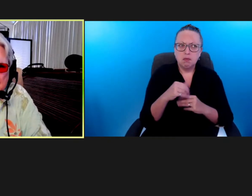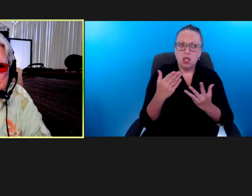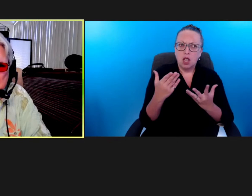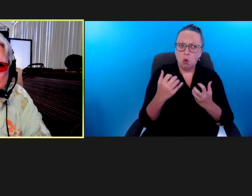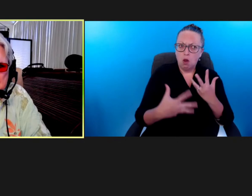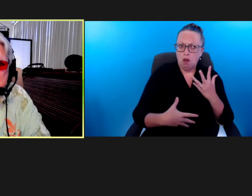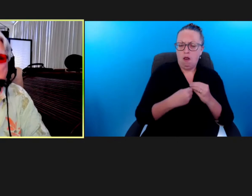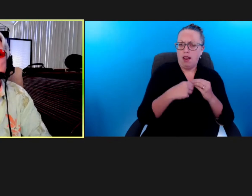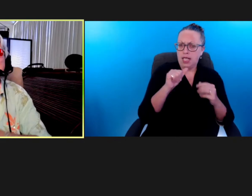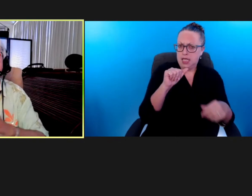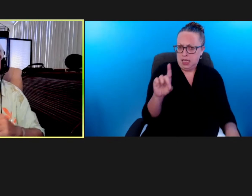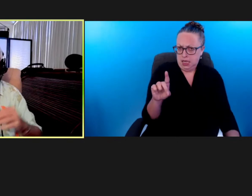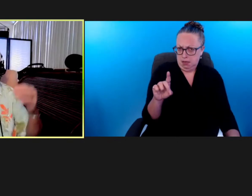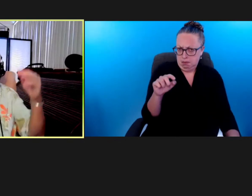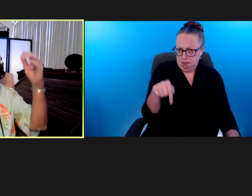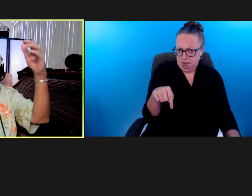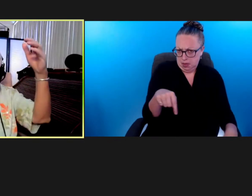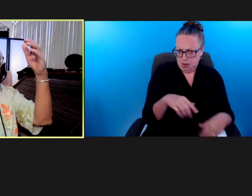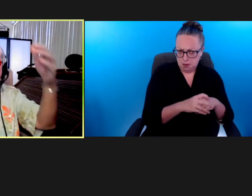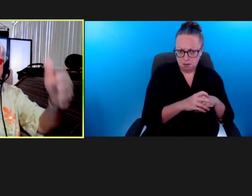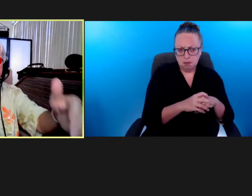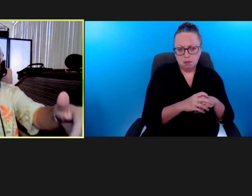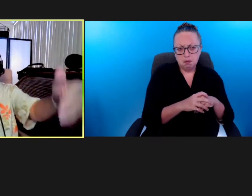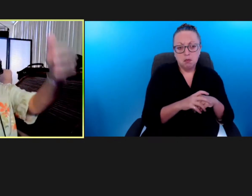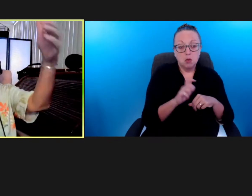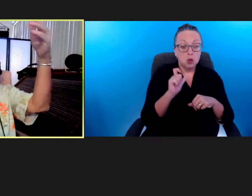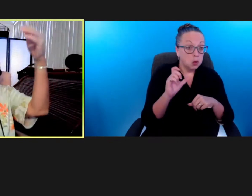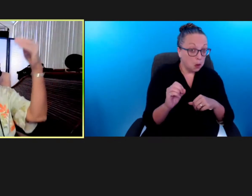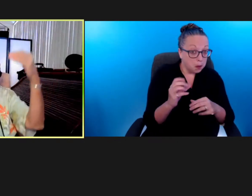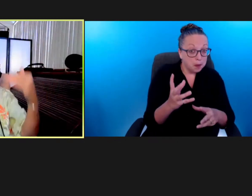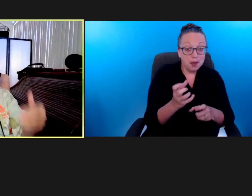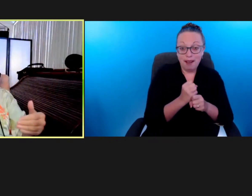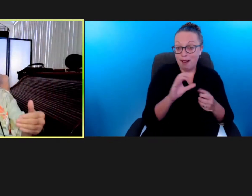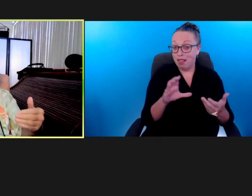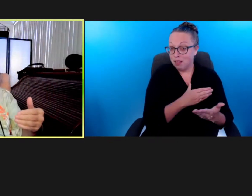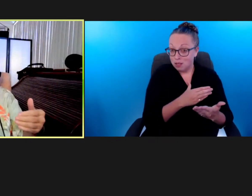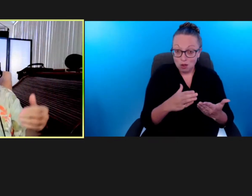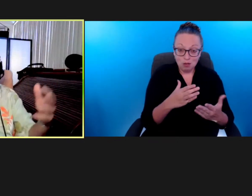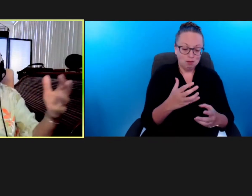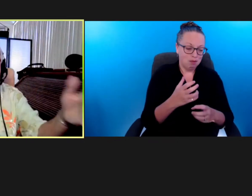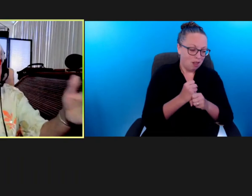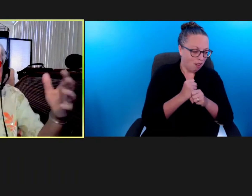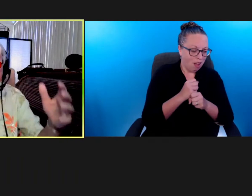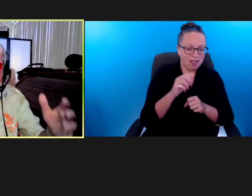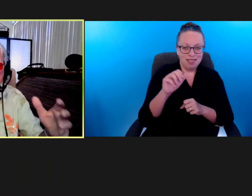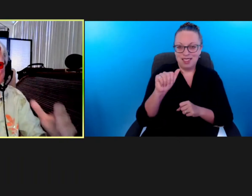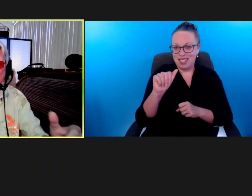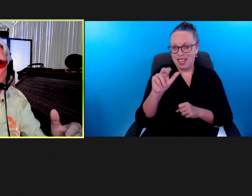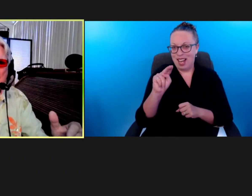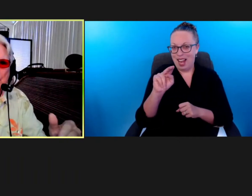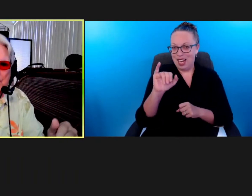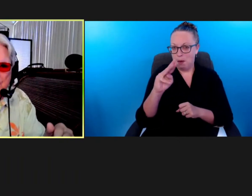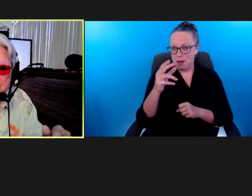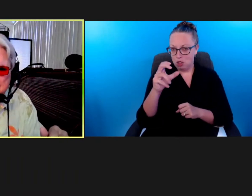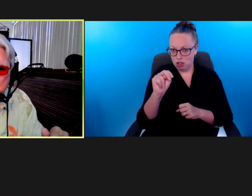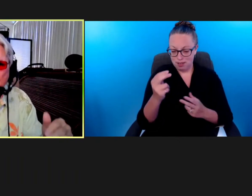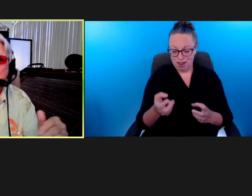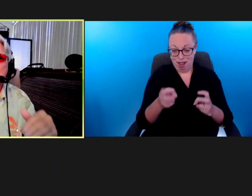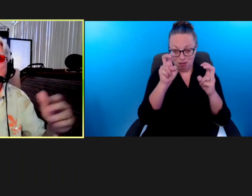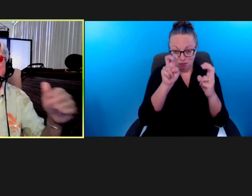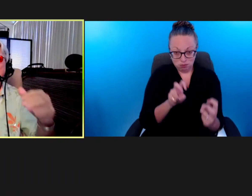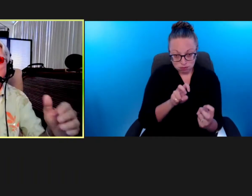description engaged in this. So I got the song and the animation, and I sat down with my audio